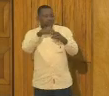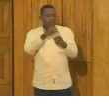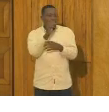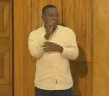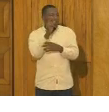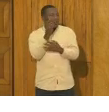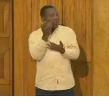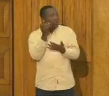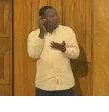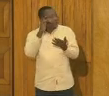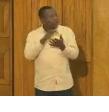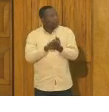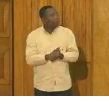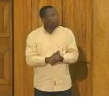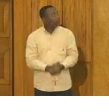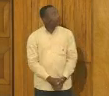this inclusion criteria.